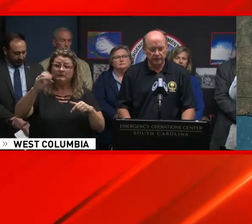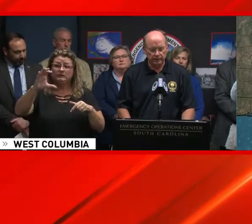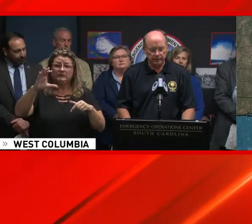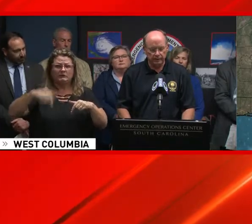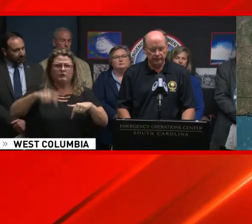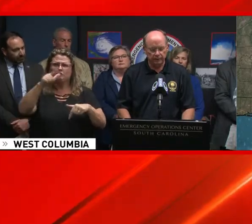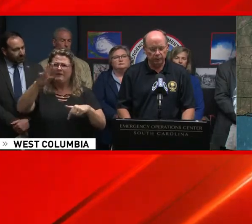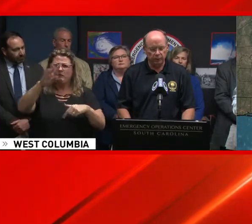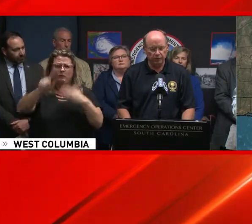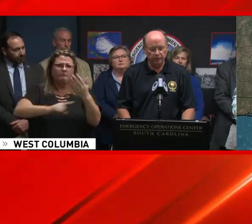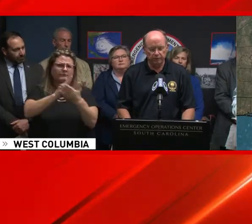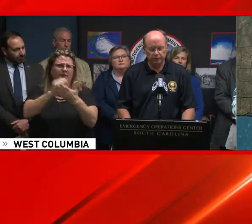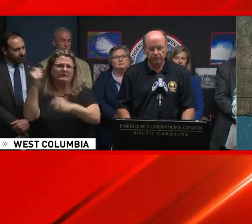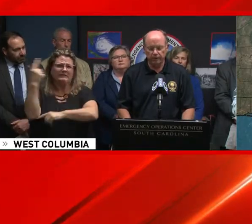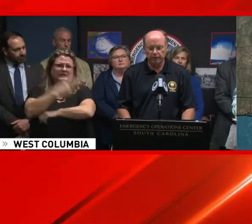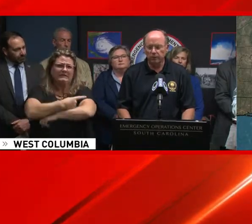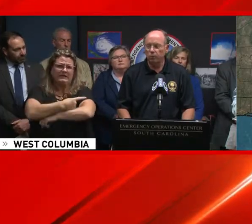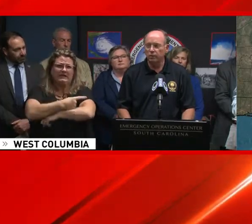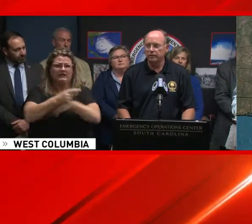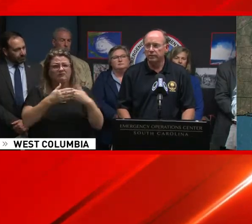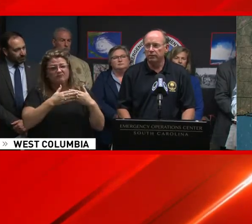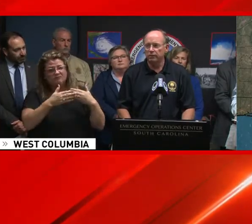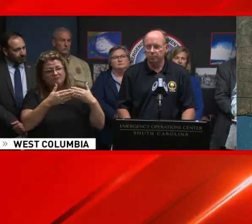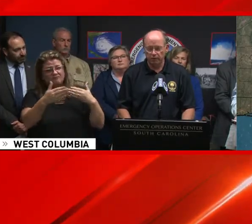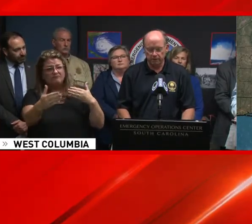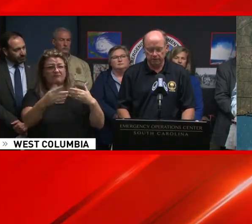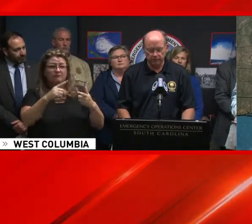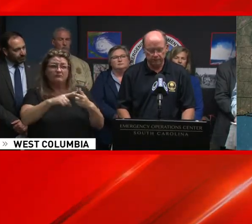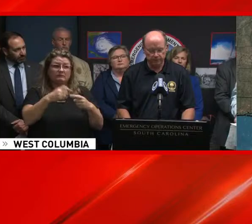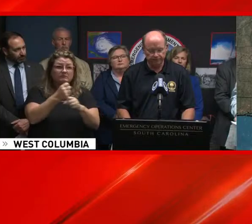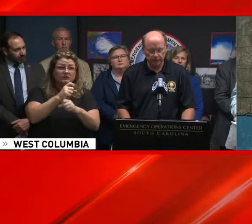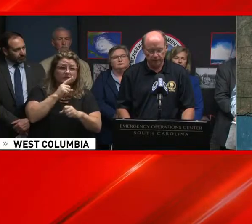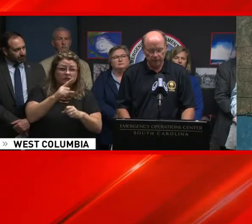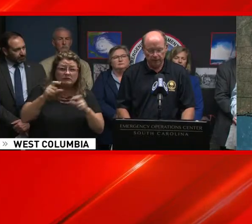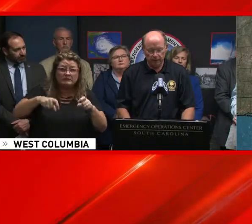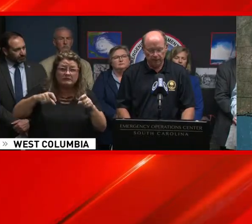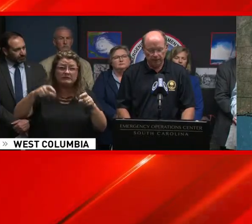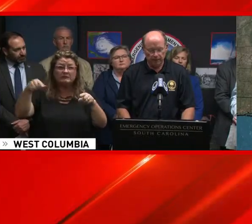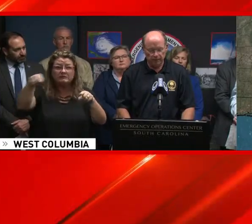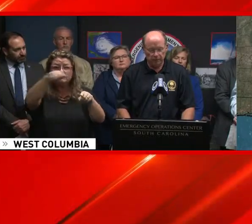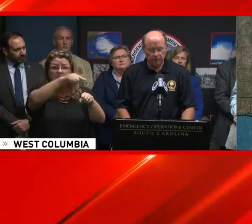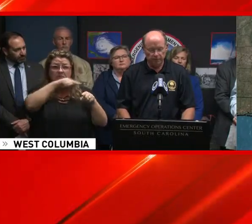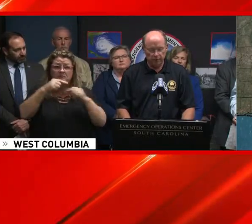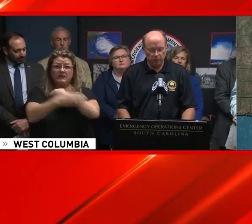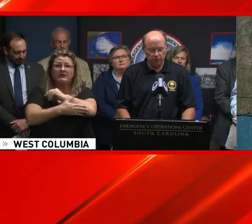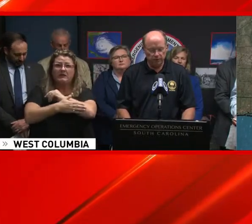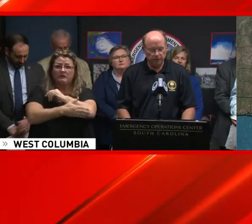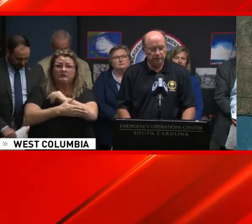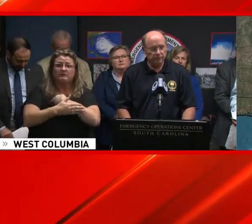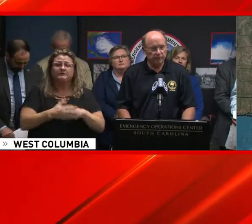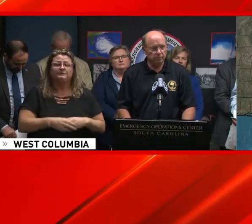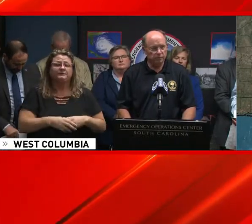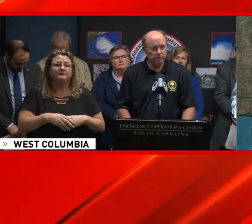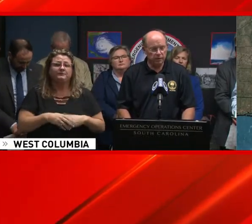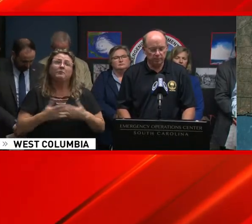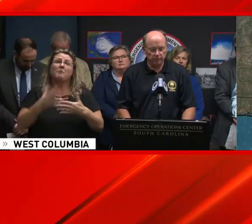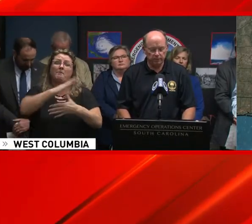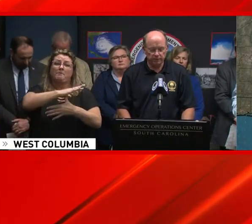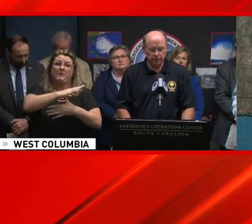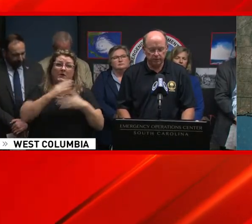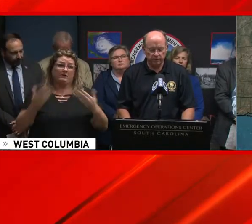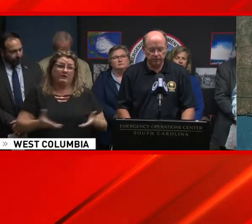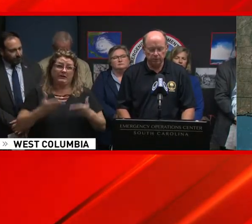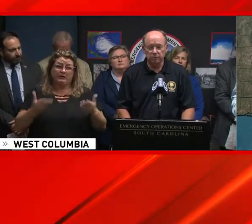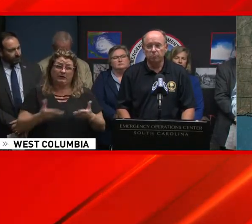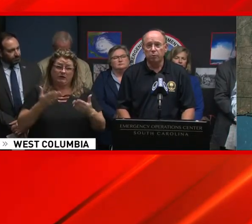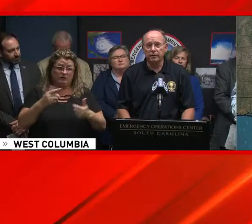day for the duration of this event to coordinate state response efforts. And current priorities here at the State Emergency Operations